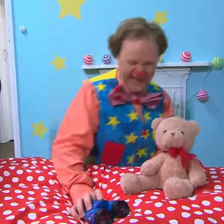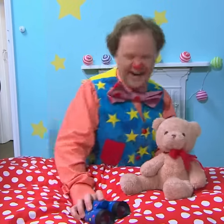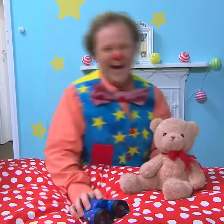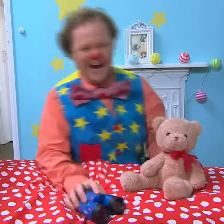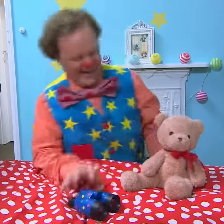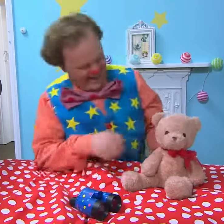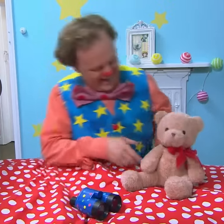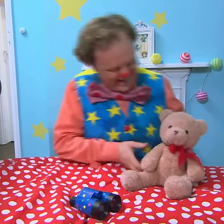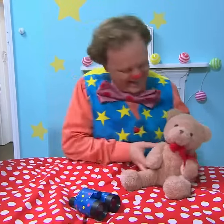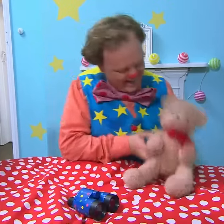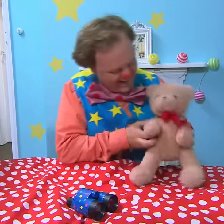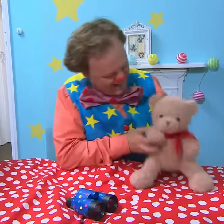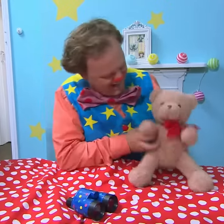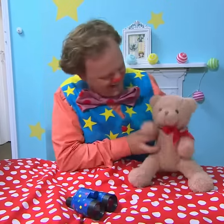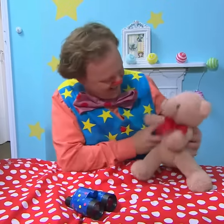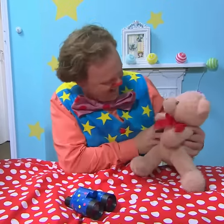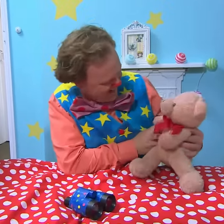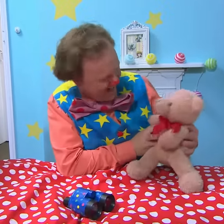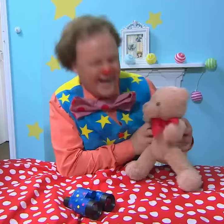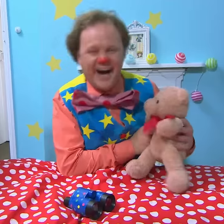Is that the bear you were looking for?